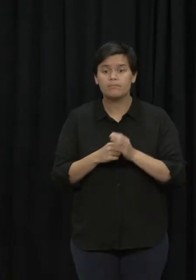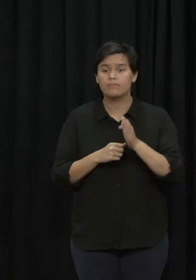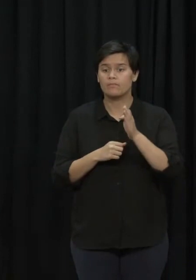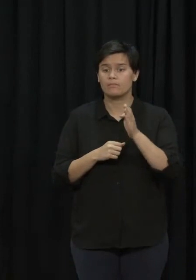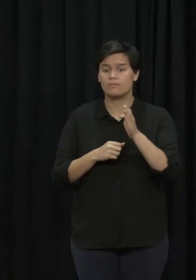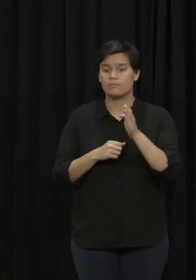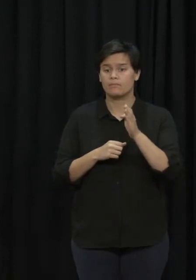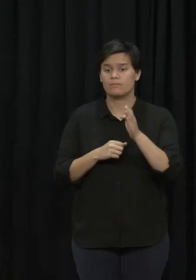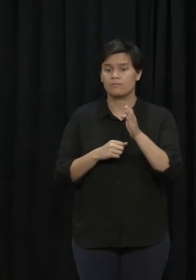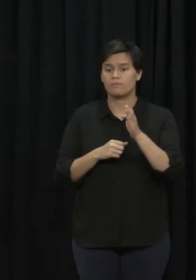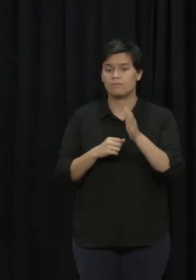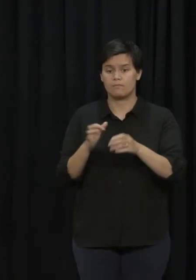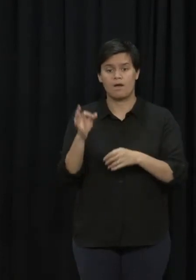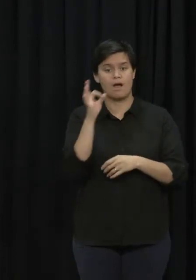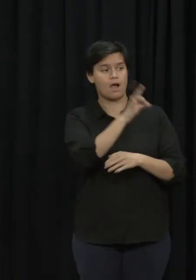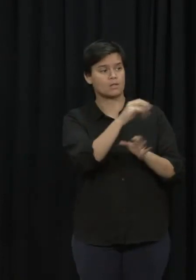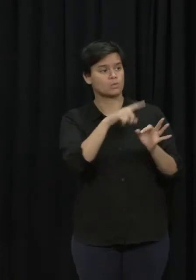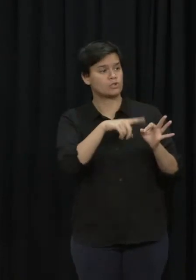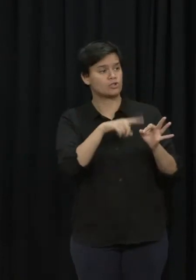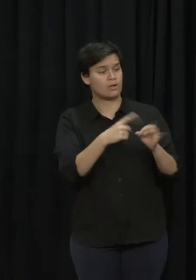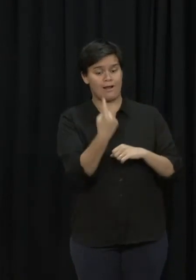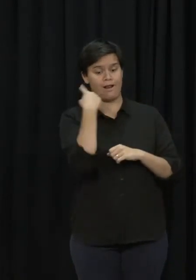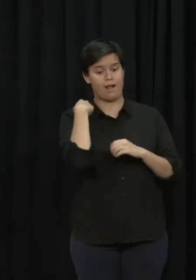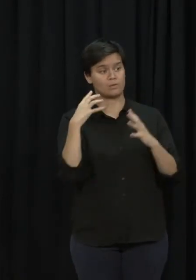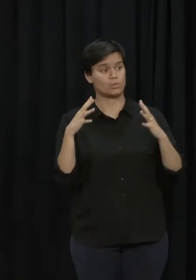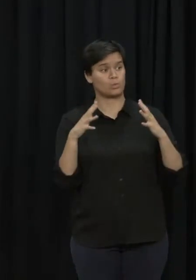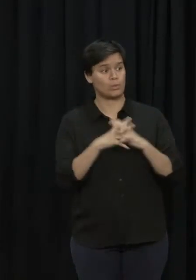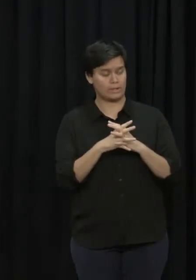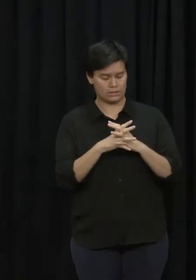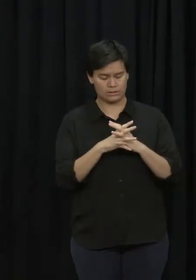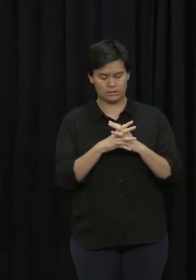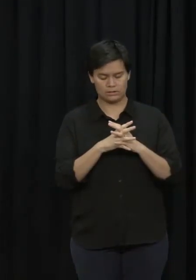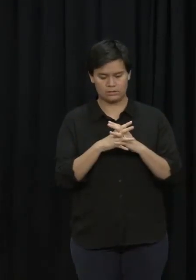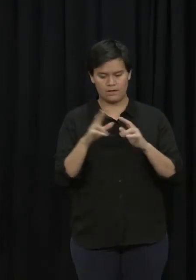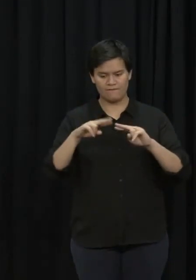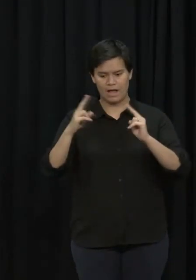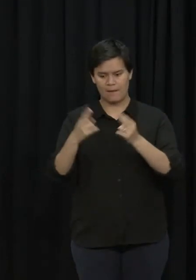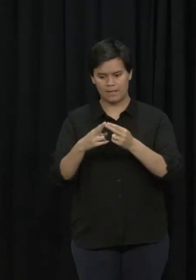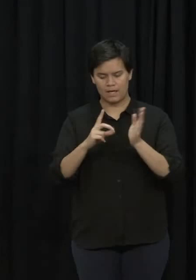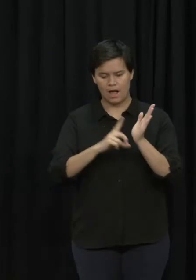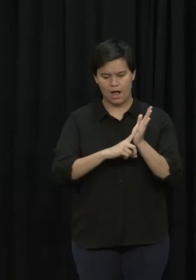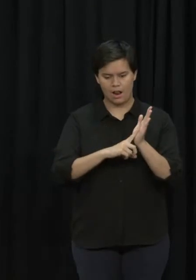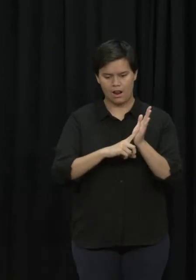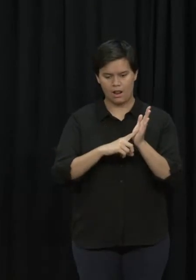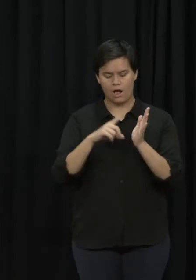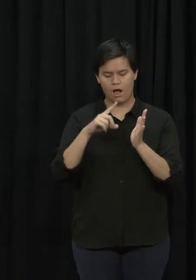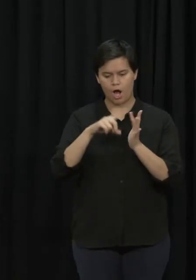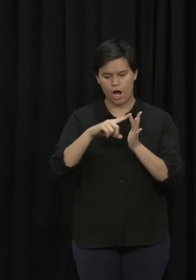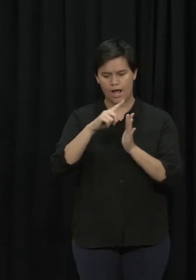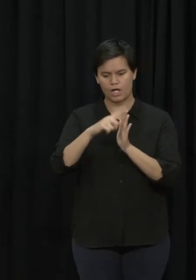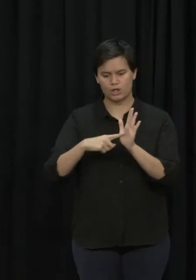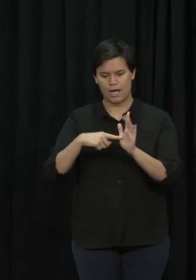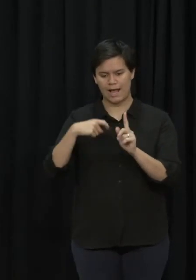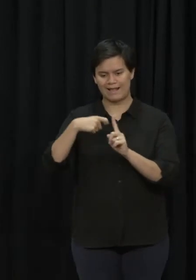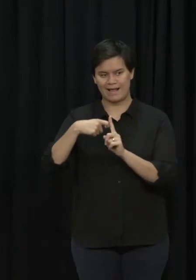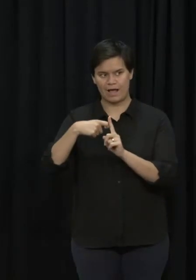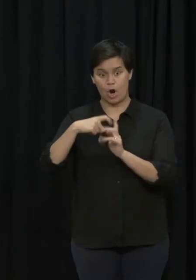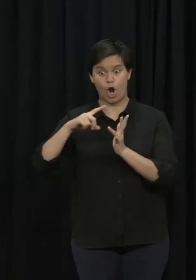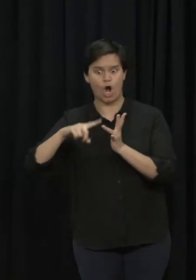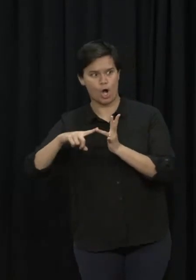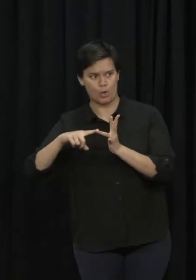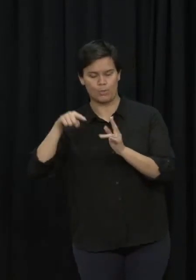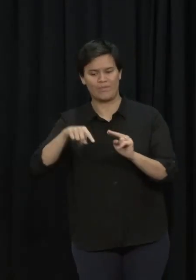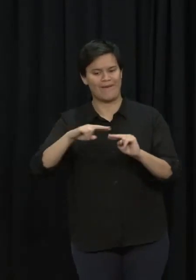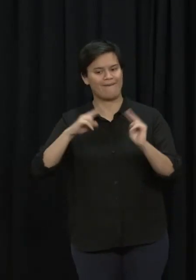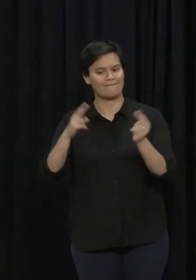So about last week you were telling us that the third family, the ones with cases L, I, J, K, and O, that family, if I remember correctly, you had